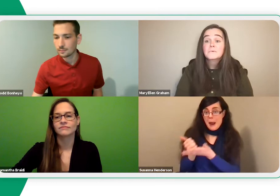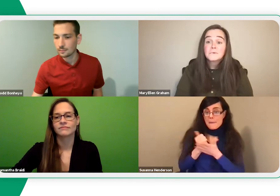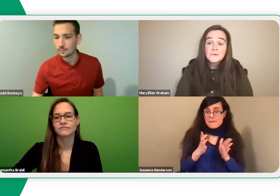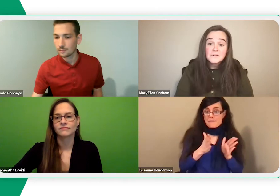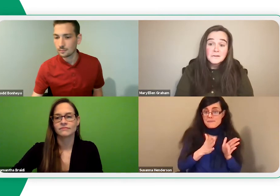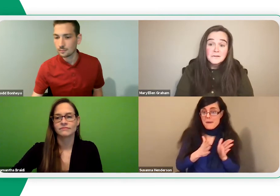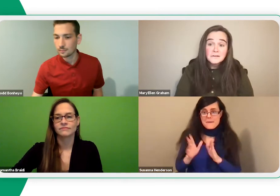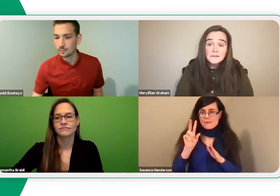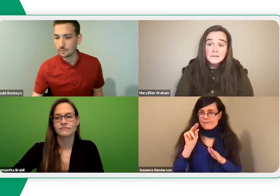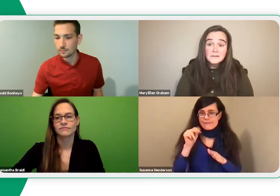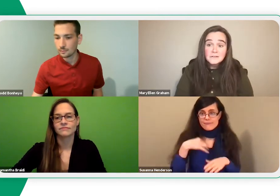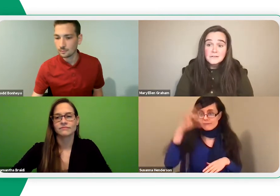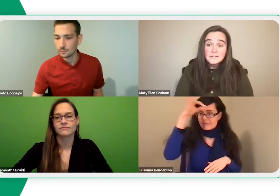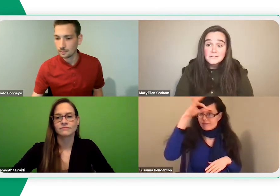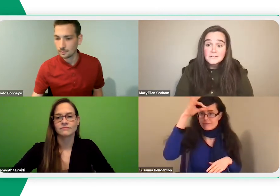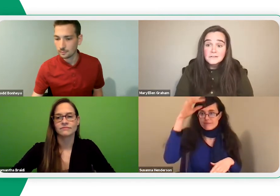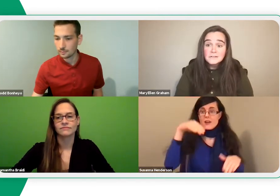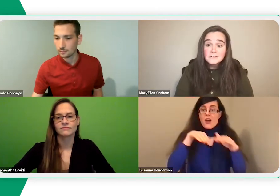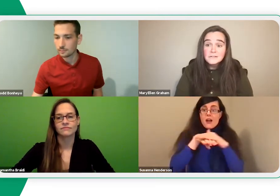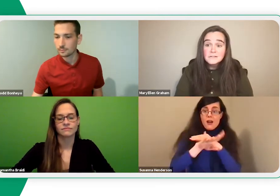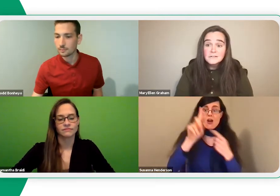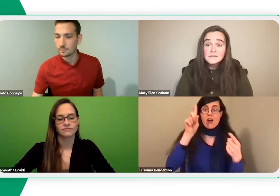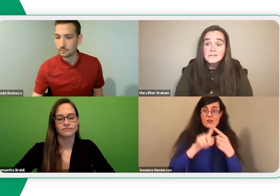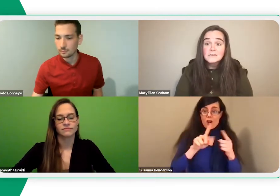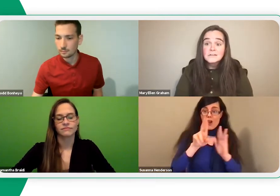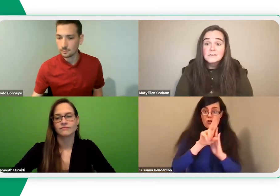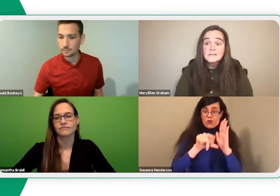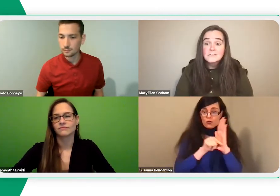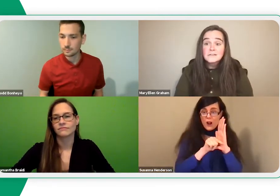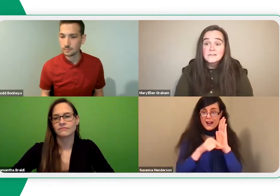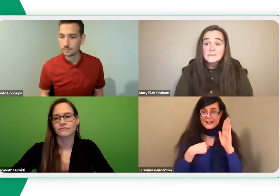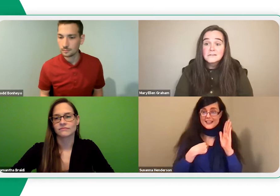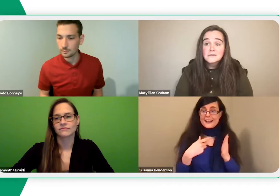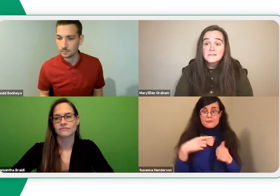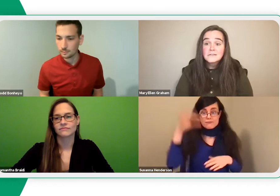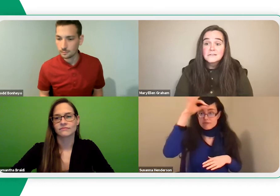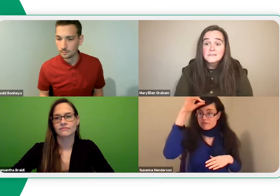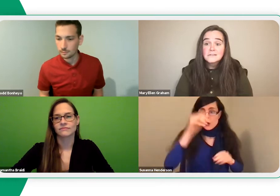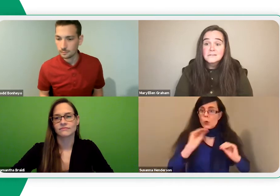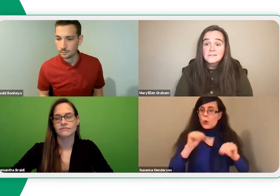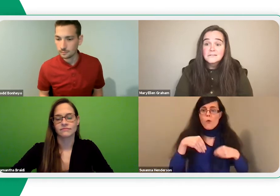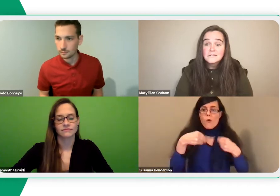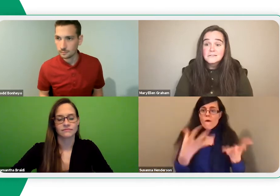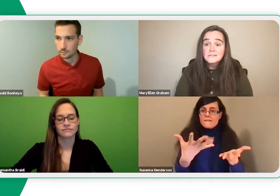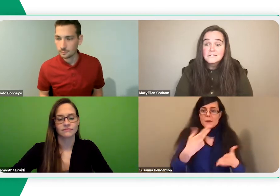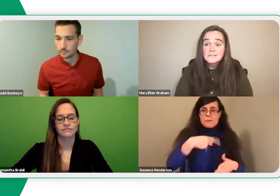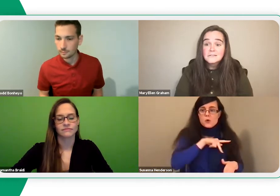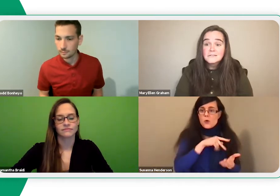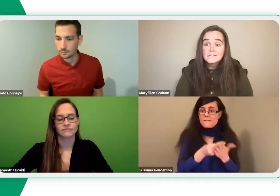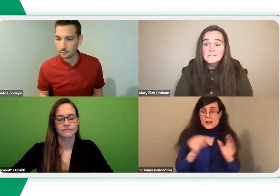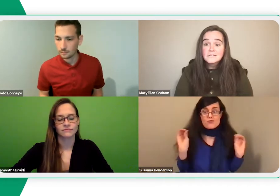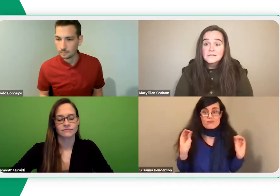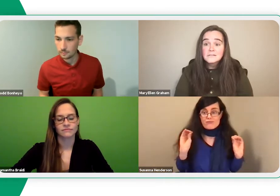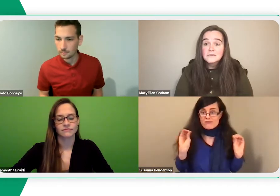system was in South Africa. And so to help prepare me, I really had no idea until I went into the undergraduate.